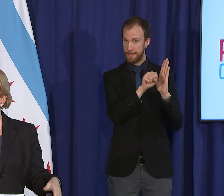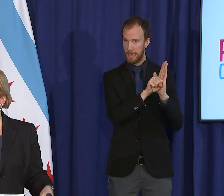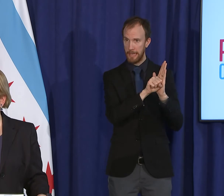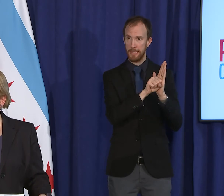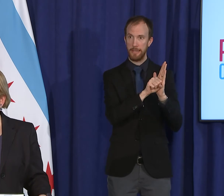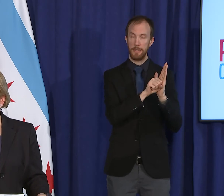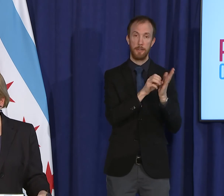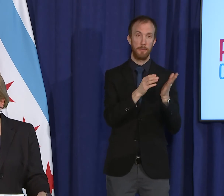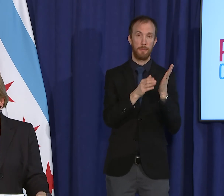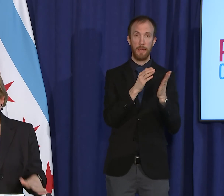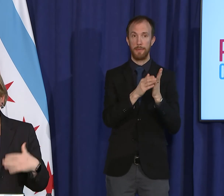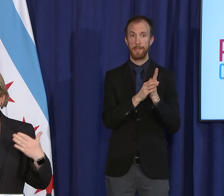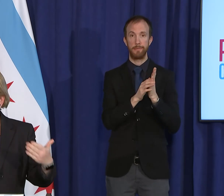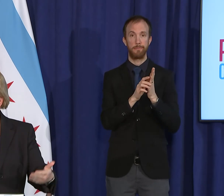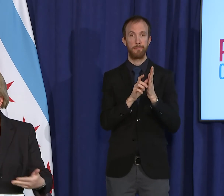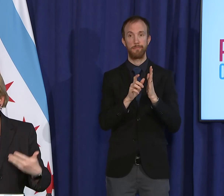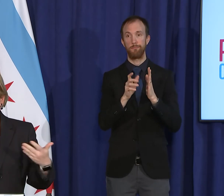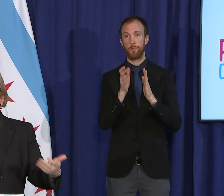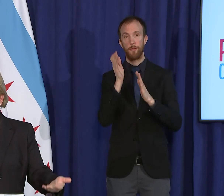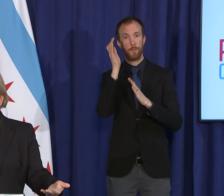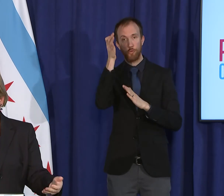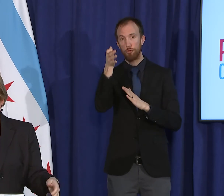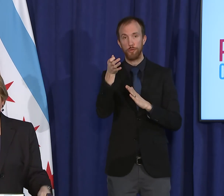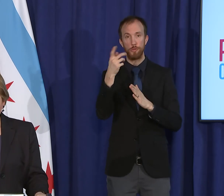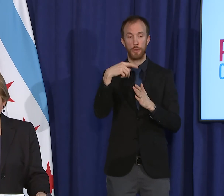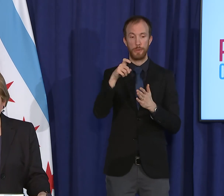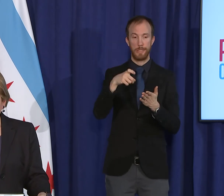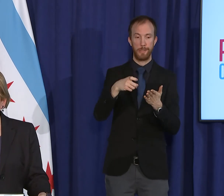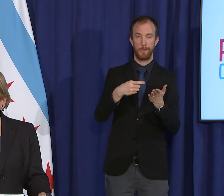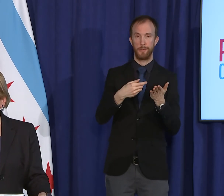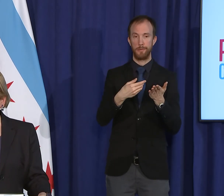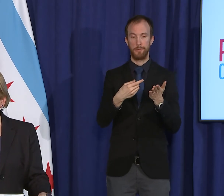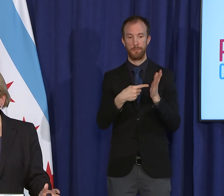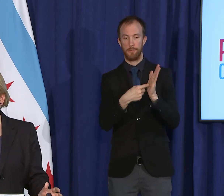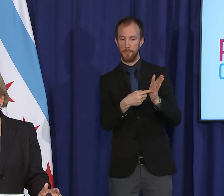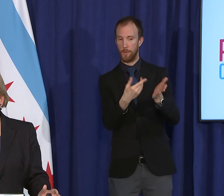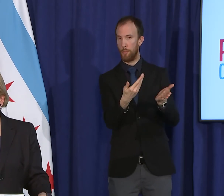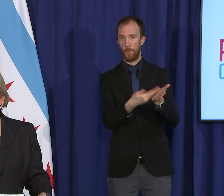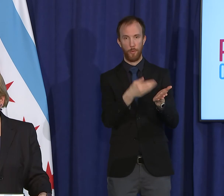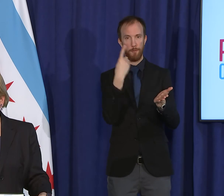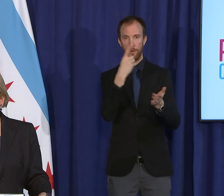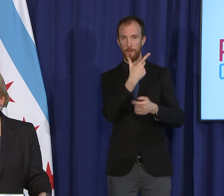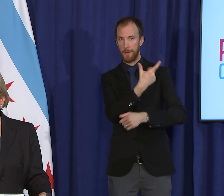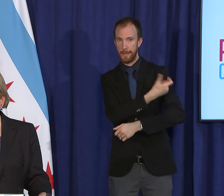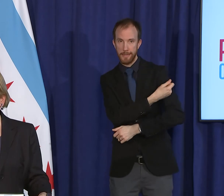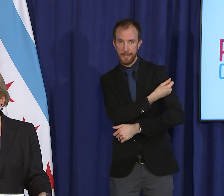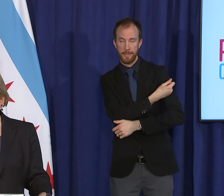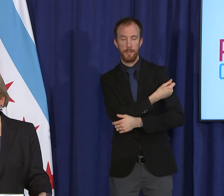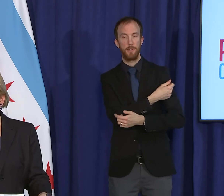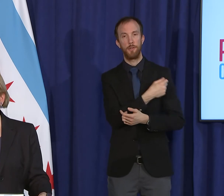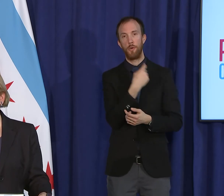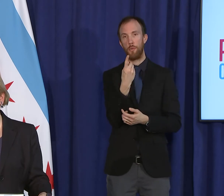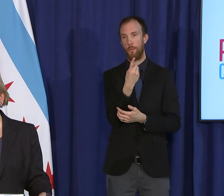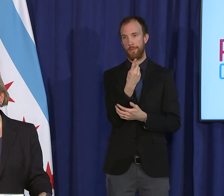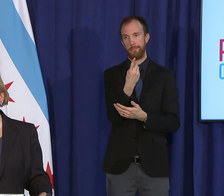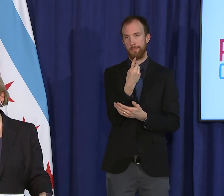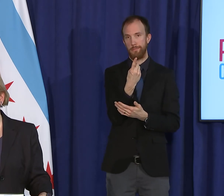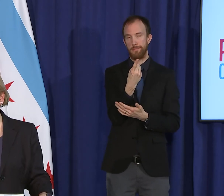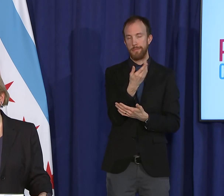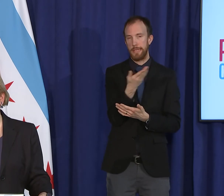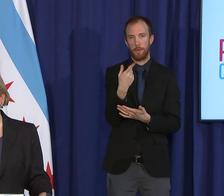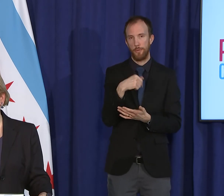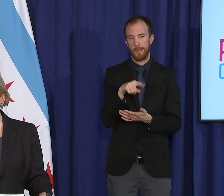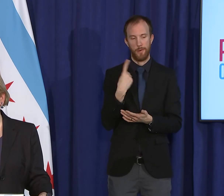to show that your proof of vaccination for various reasons. Date of birth is one of the things that we always collect, and that will